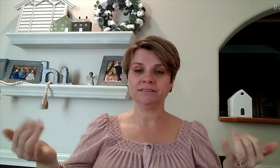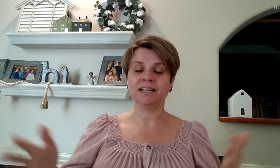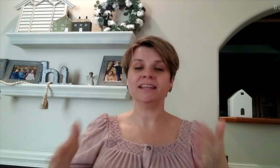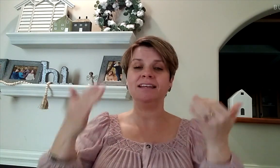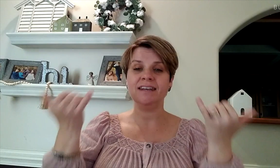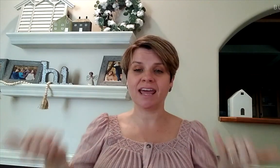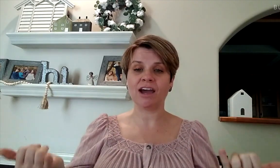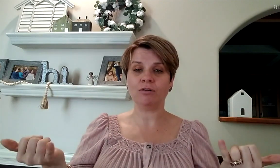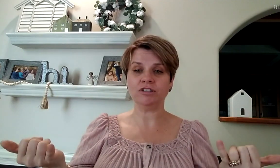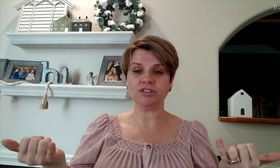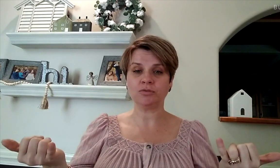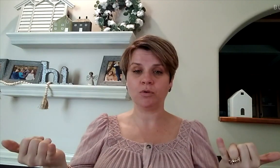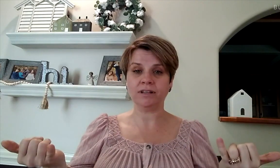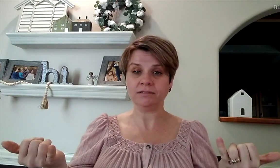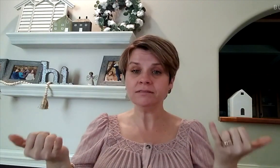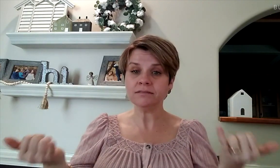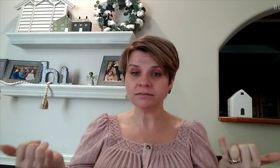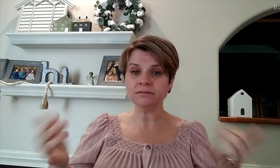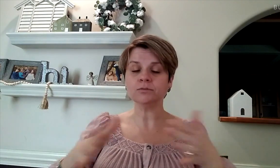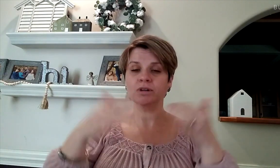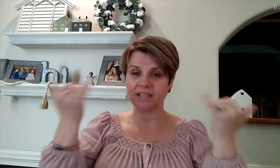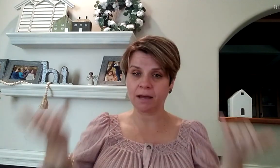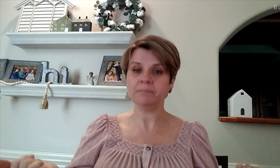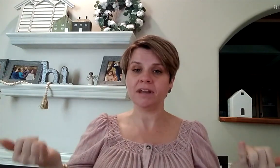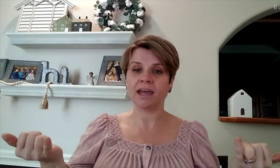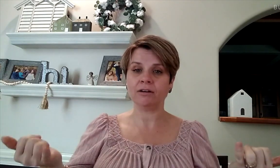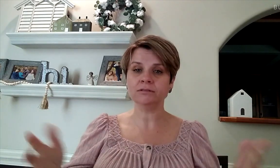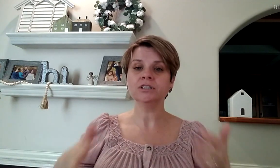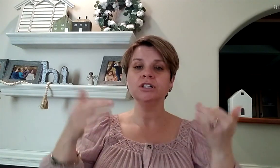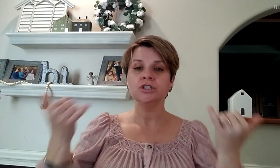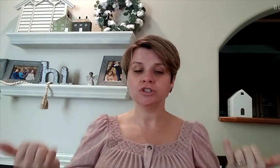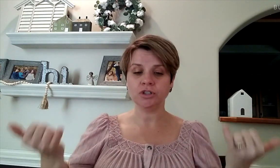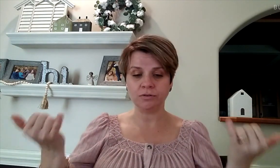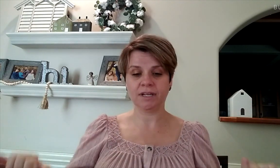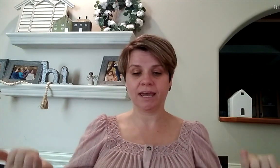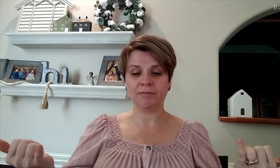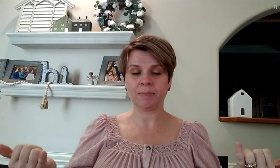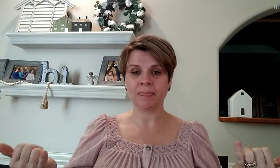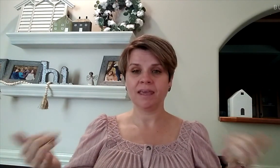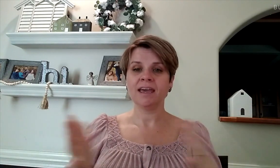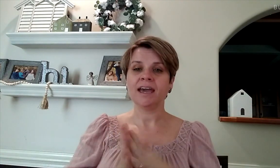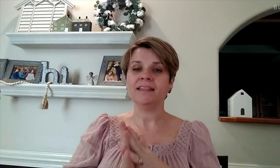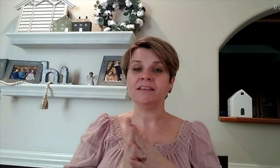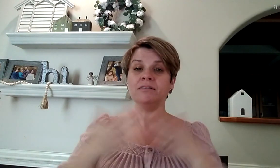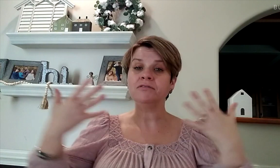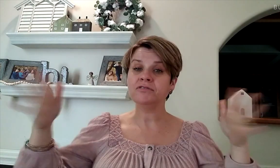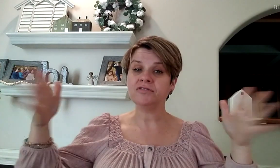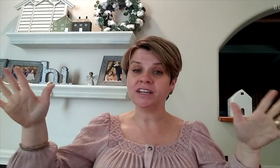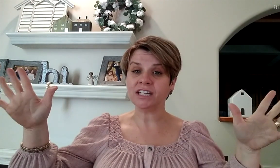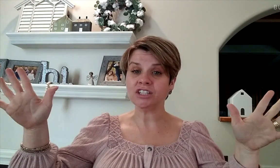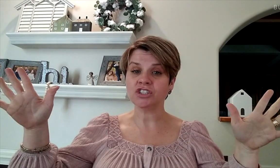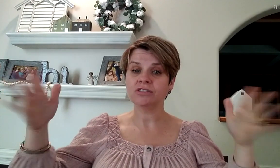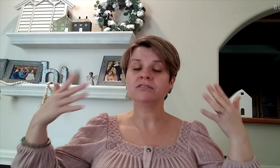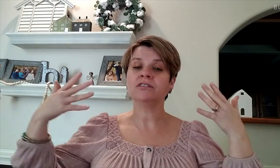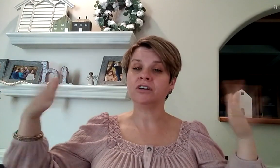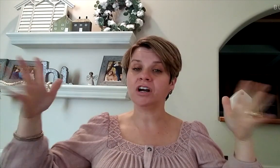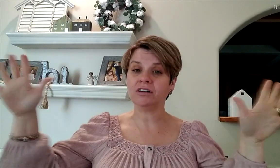And then now is just one time. Now. Today. And then finish, or all